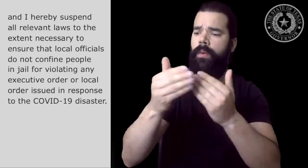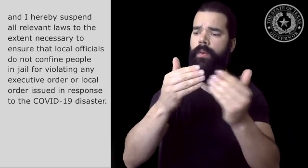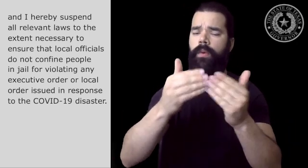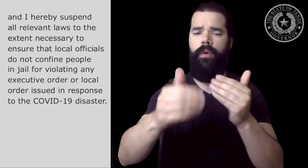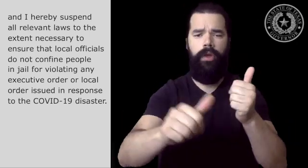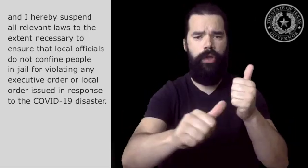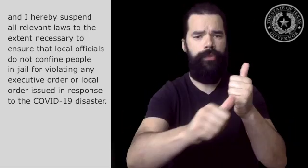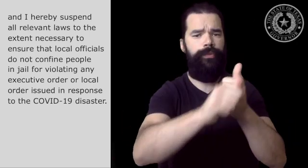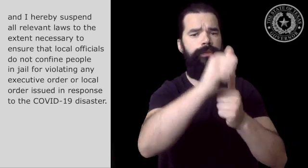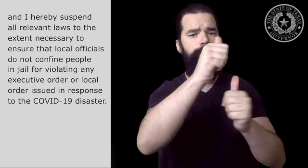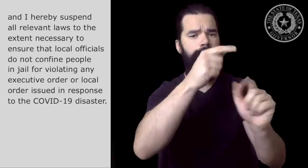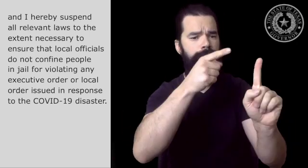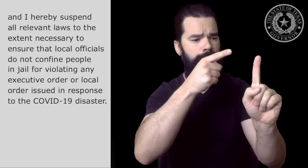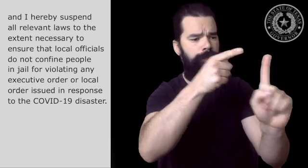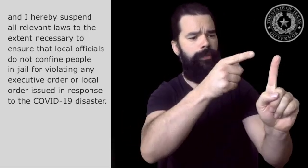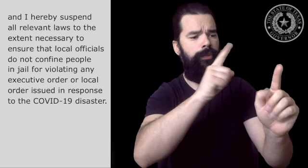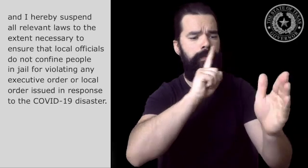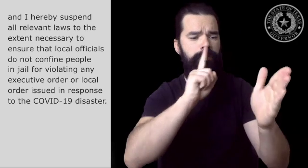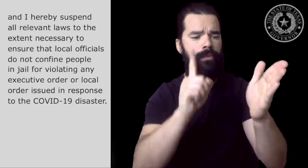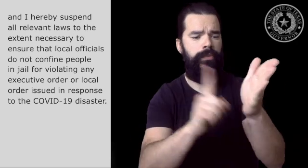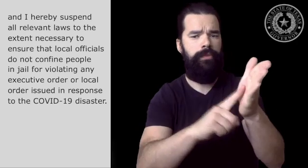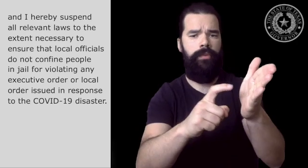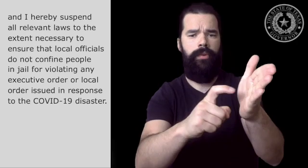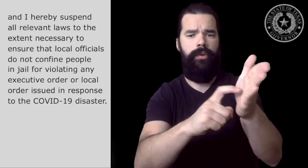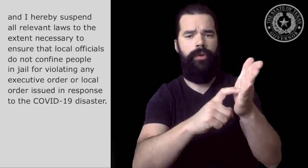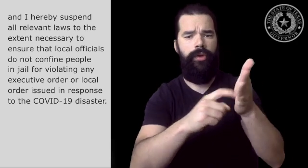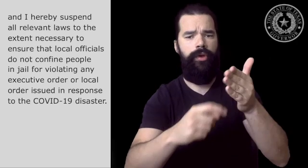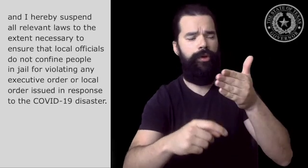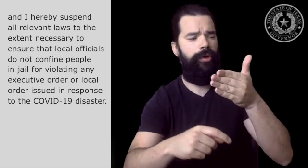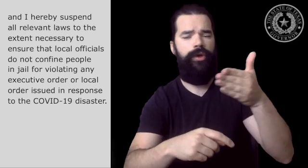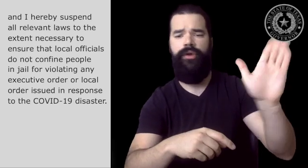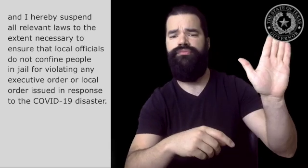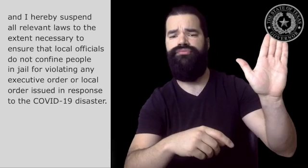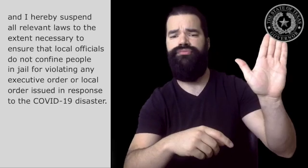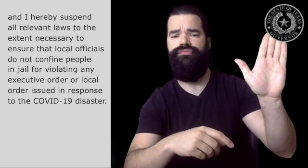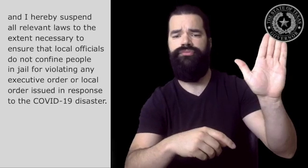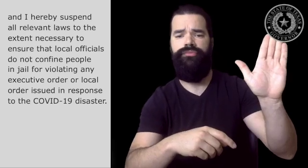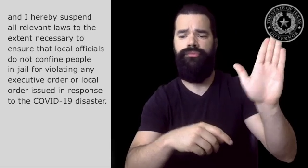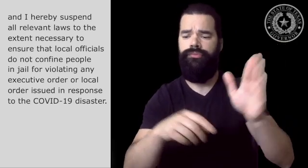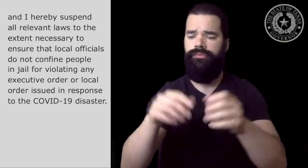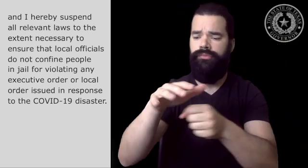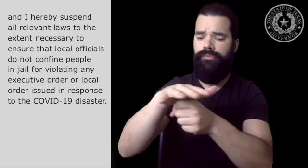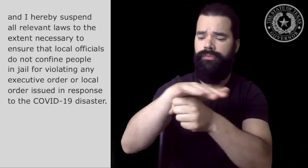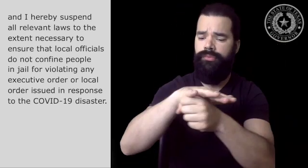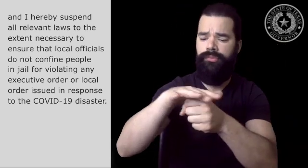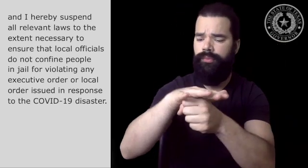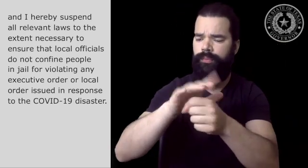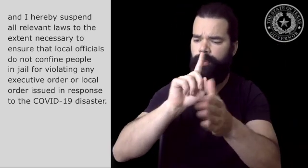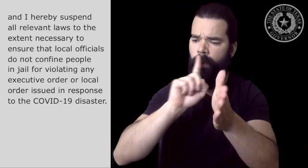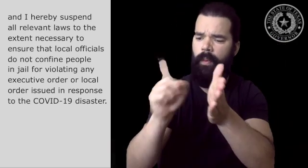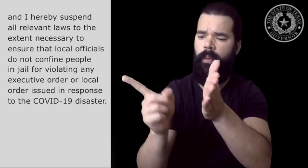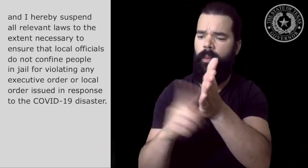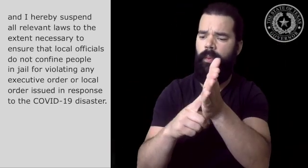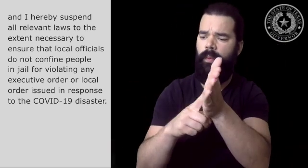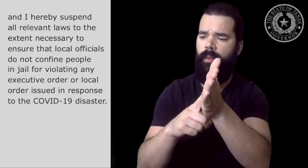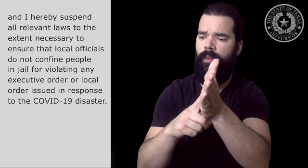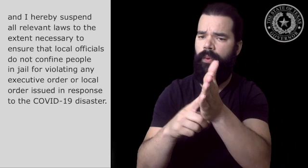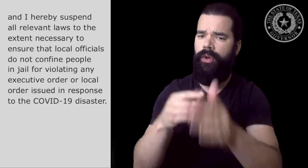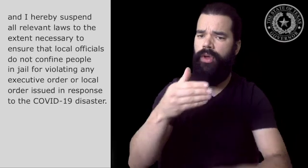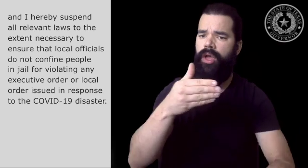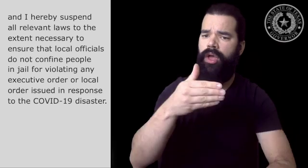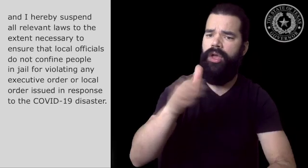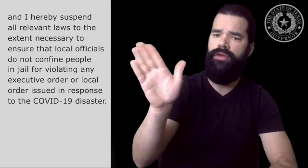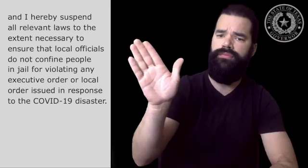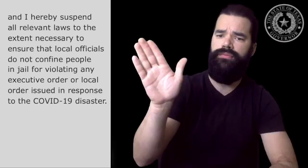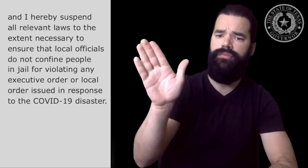not confine people in jail for violating any executive order or local order issued in response to